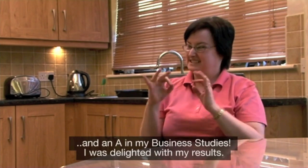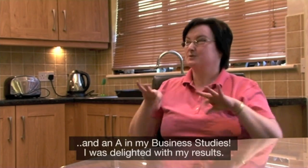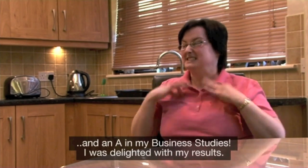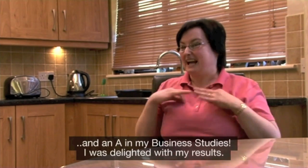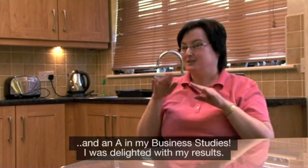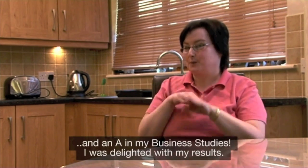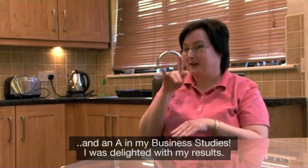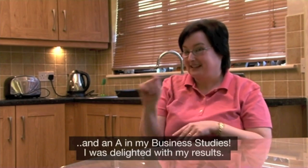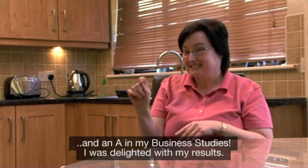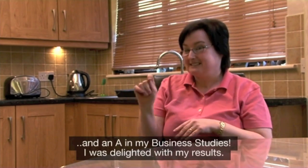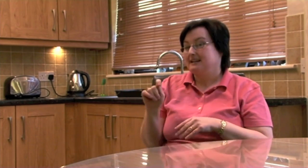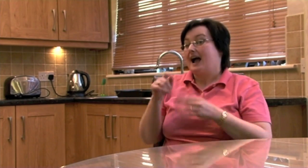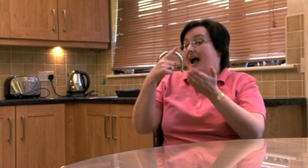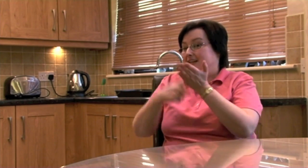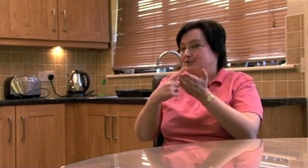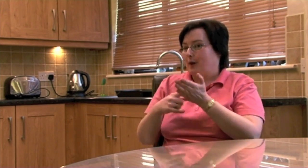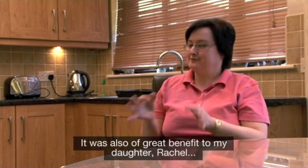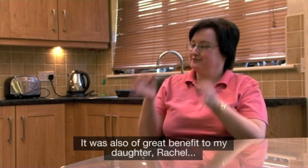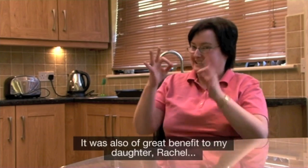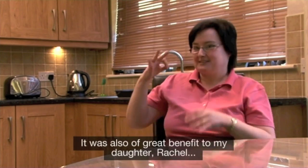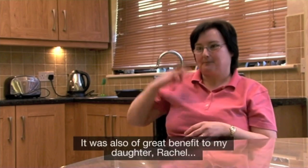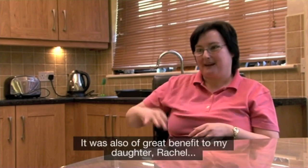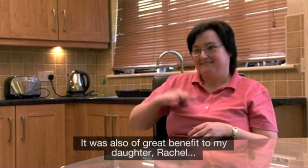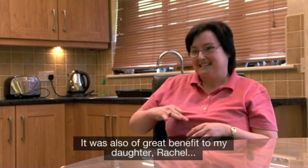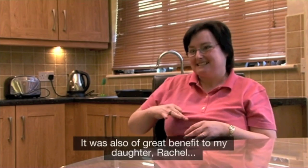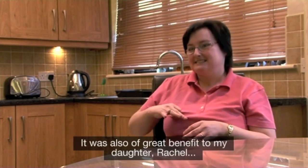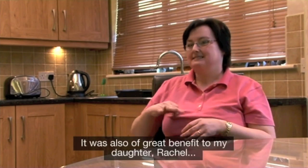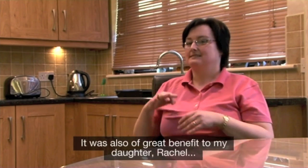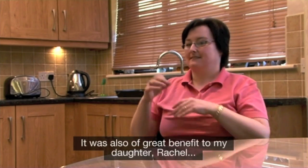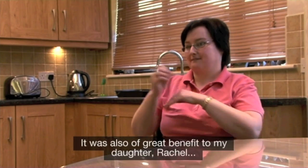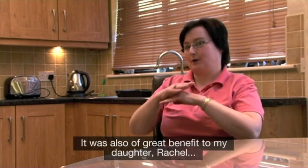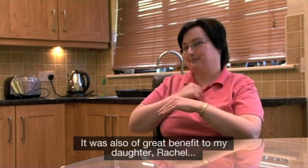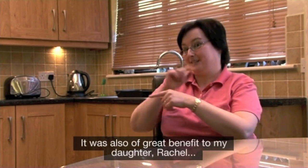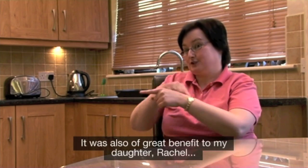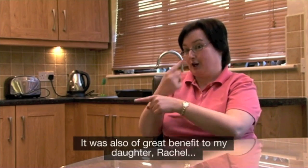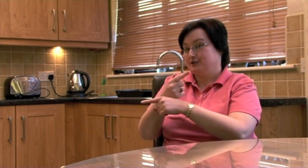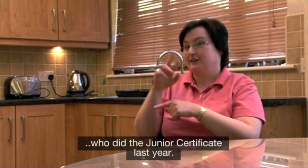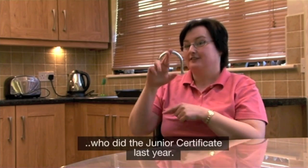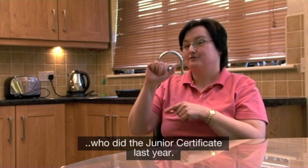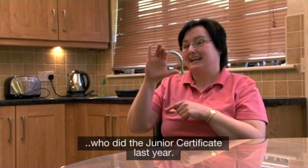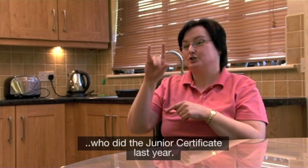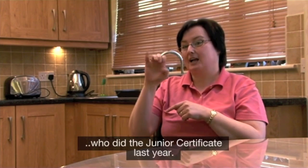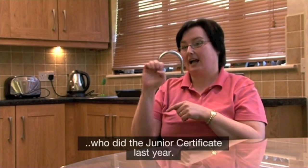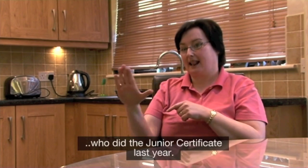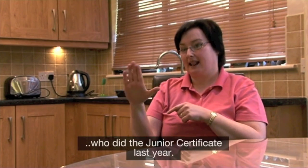delighted with my results. It was also of great benefit to my daughter Rachel, who did the junior certificate last